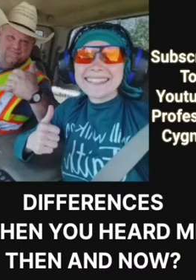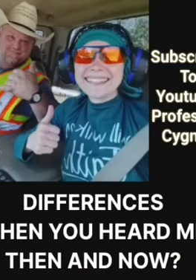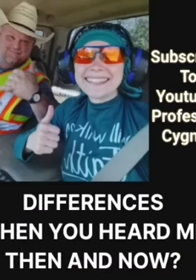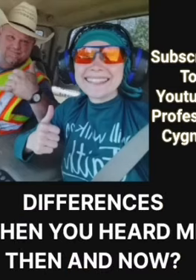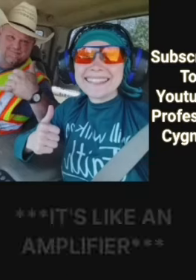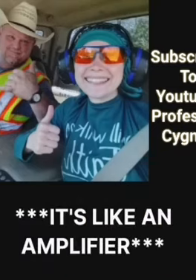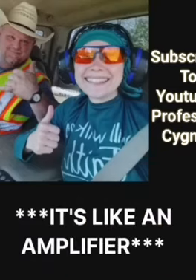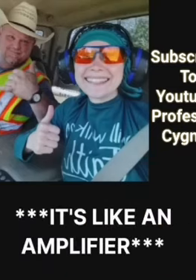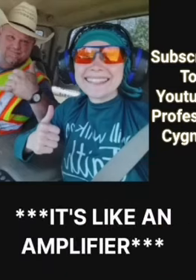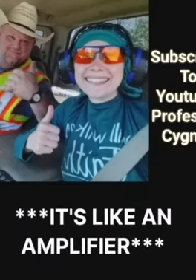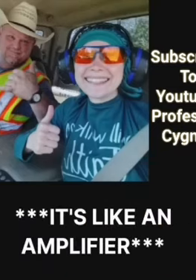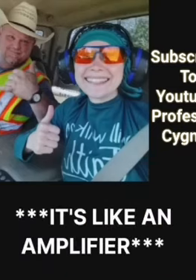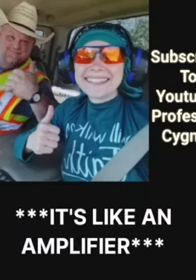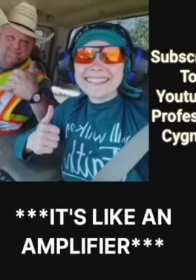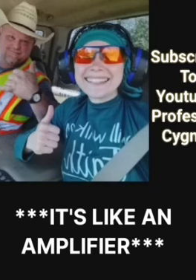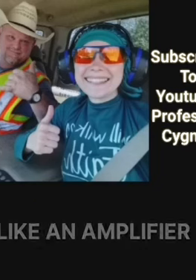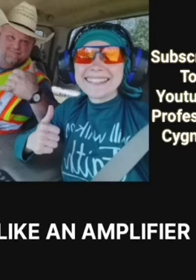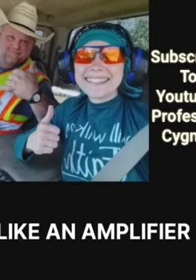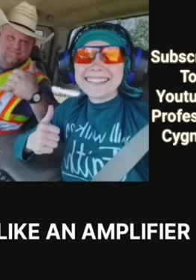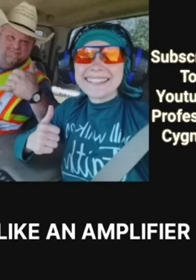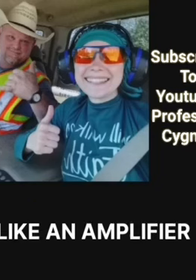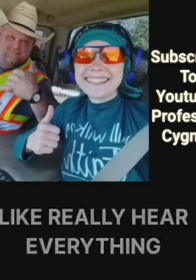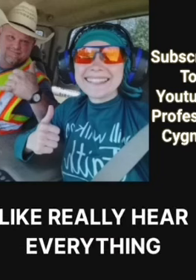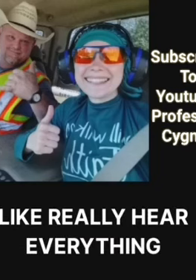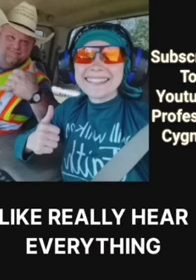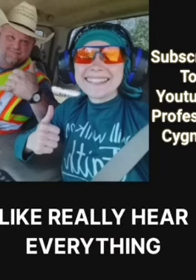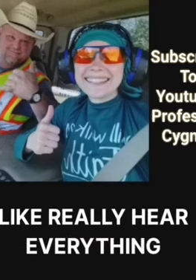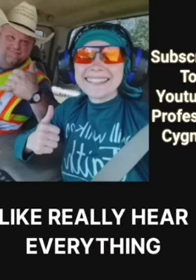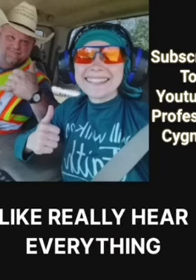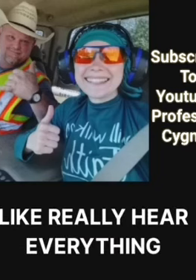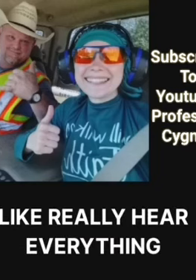now? It's like an amplifier. Like an amp, like I can really hear